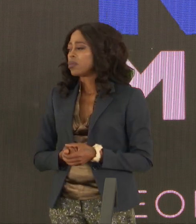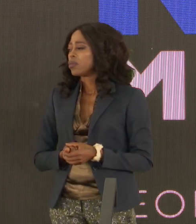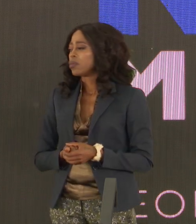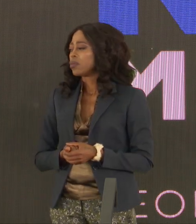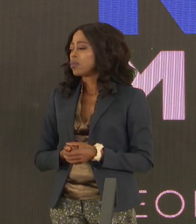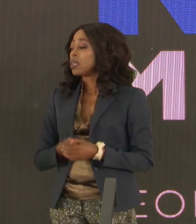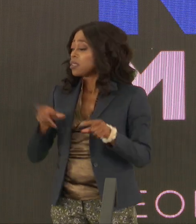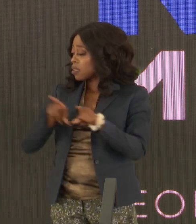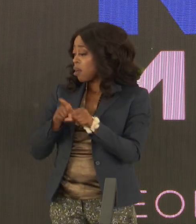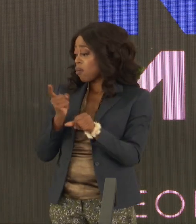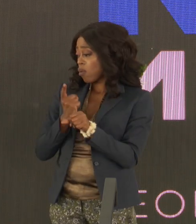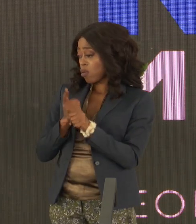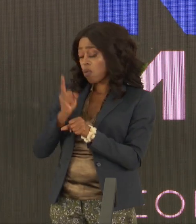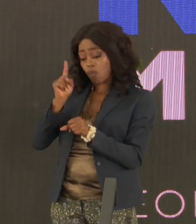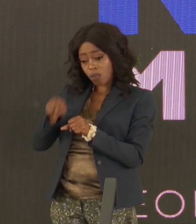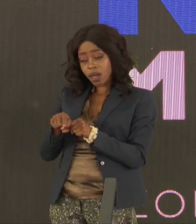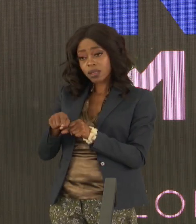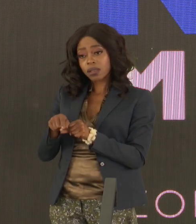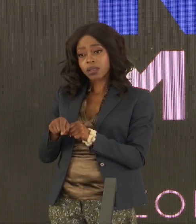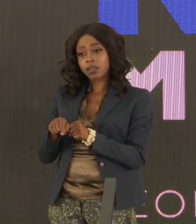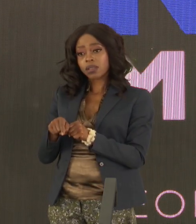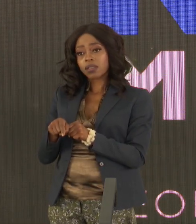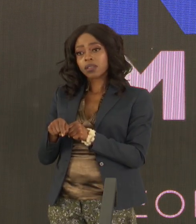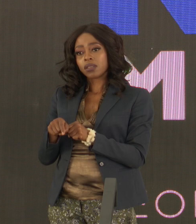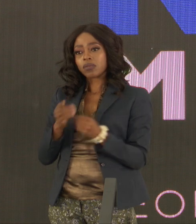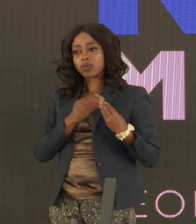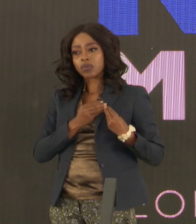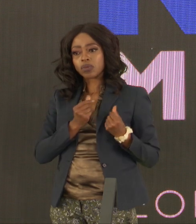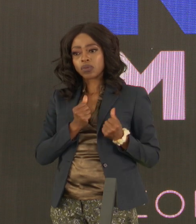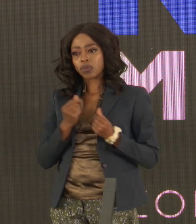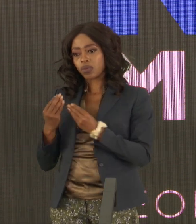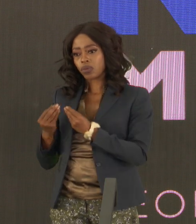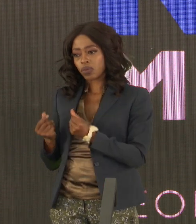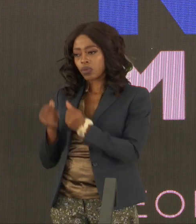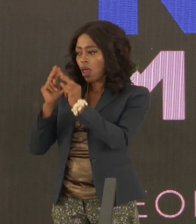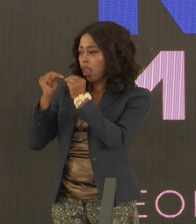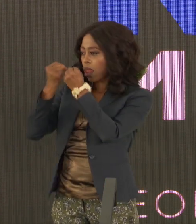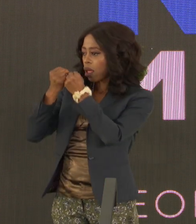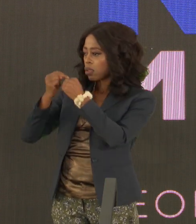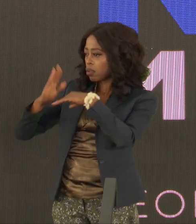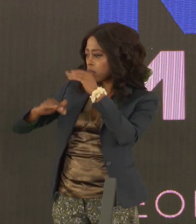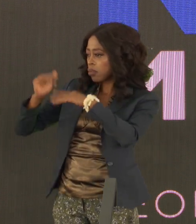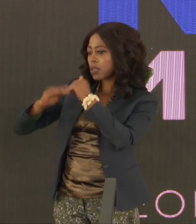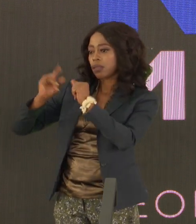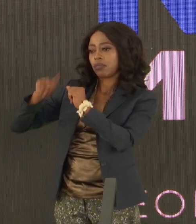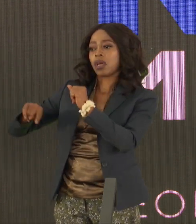We also need to move from reconciliation to nation building.